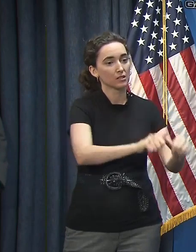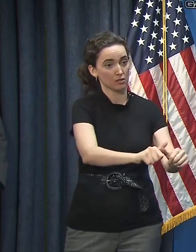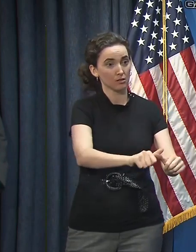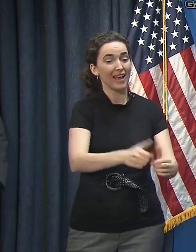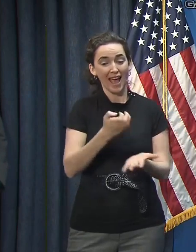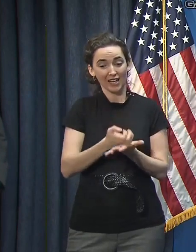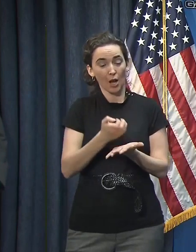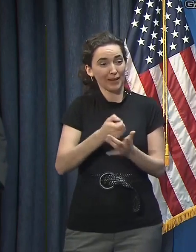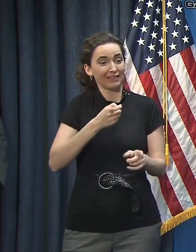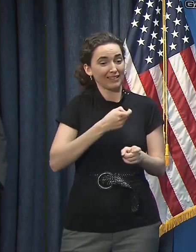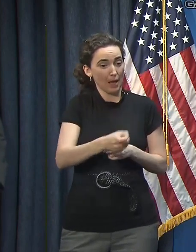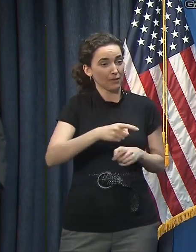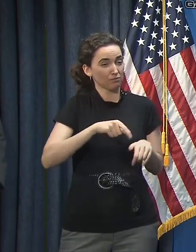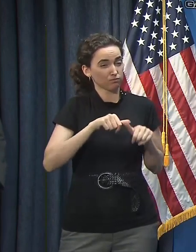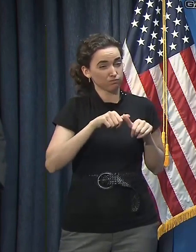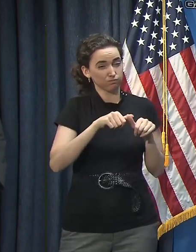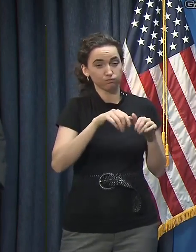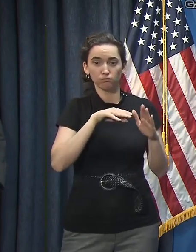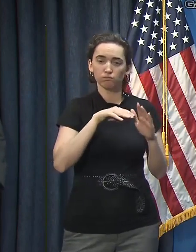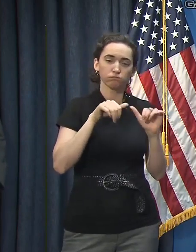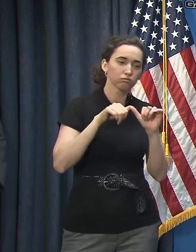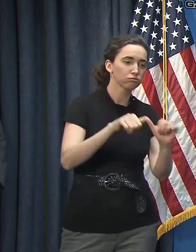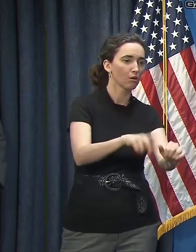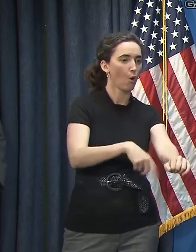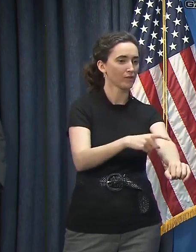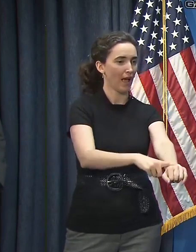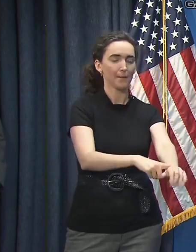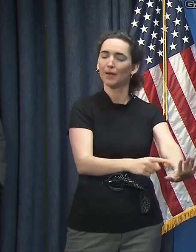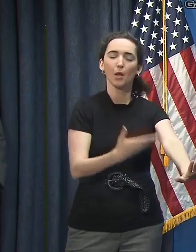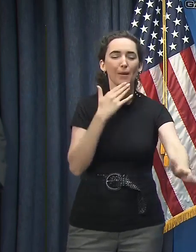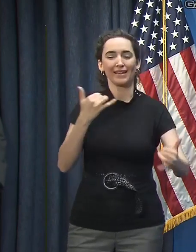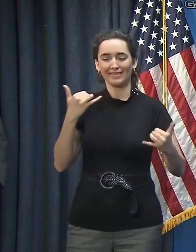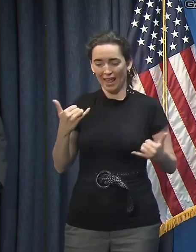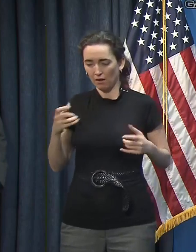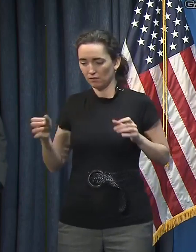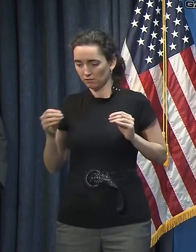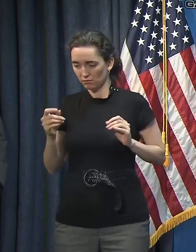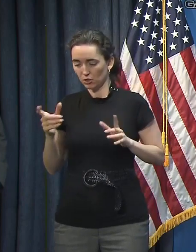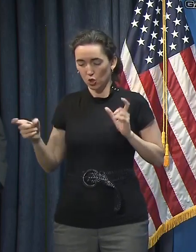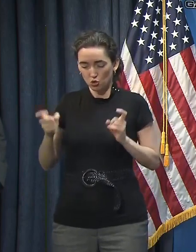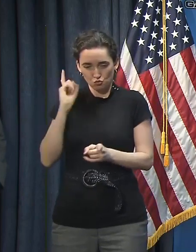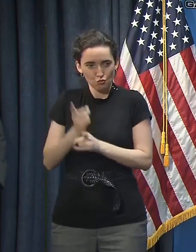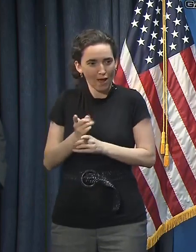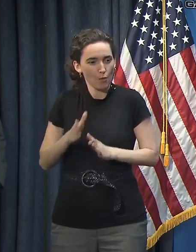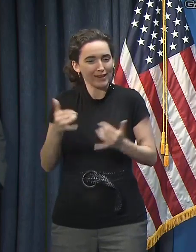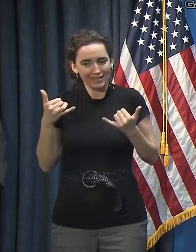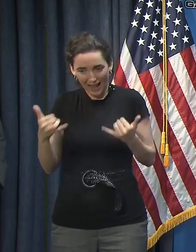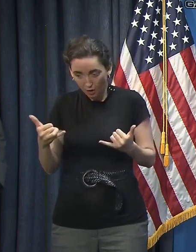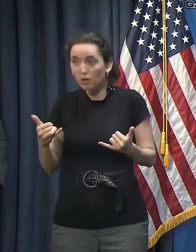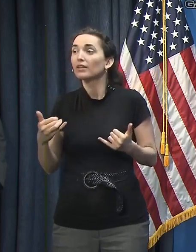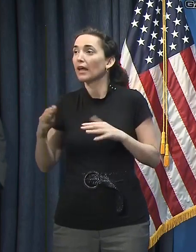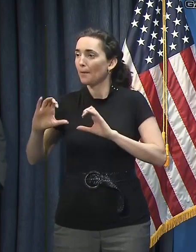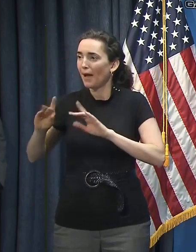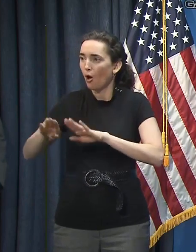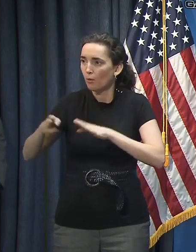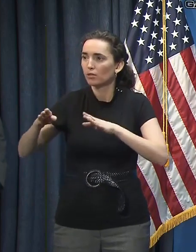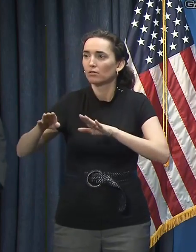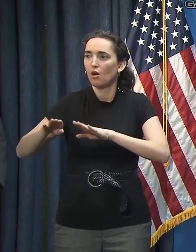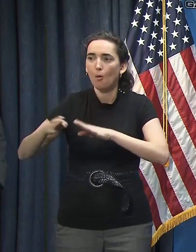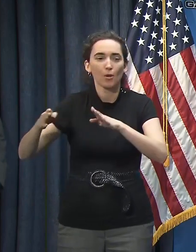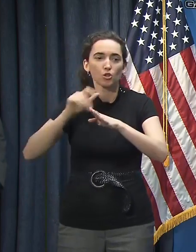economy than if we try to get it right to begin with and keep those cases down and then reopen in a way that can be sustained over time and